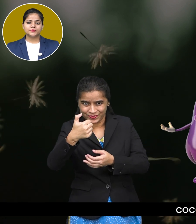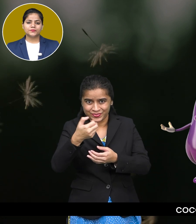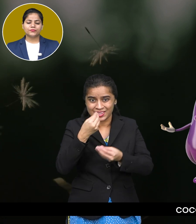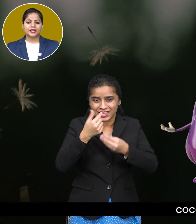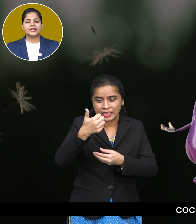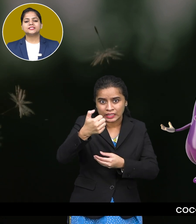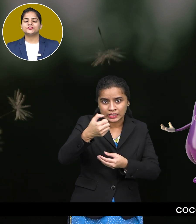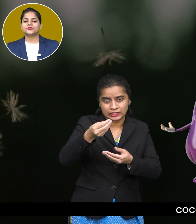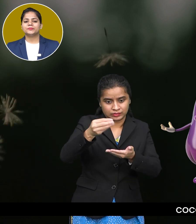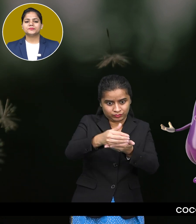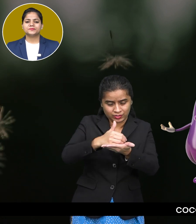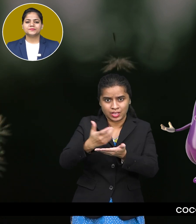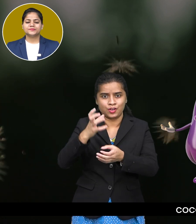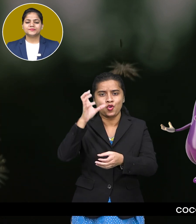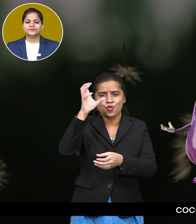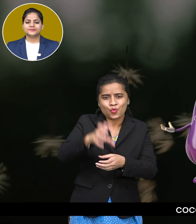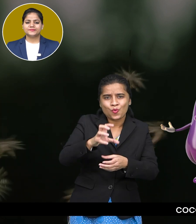coconut, etc.